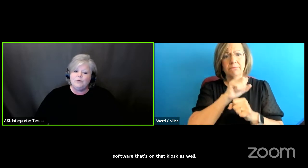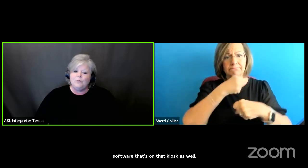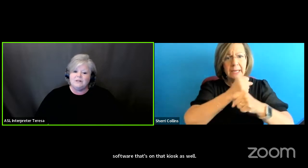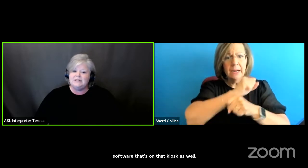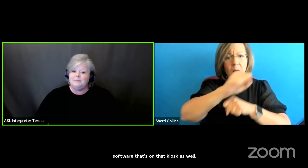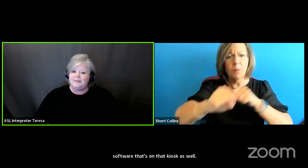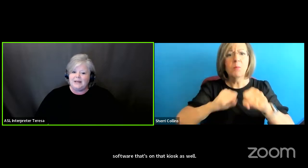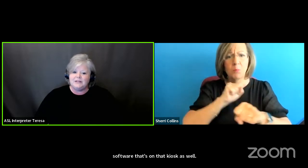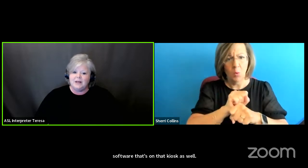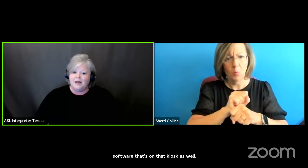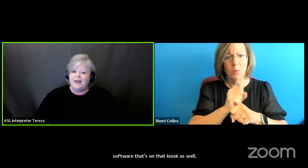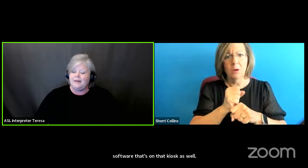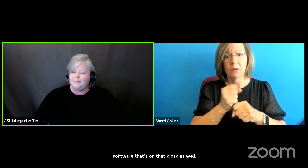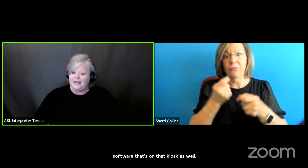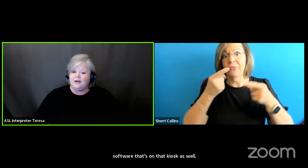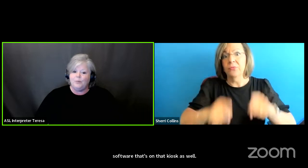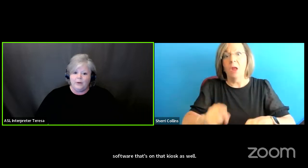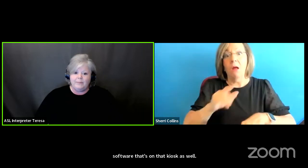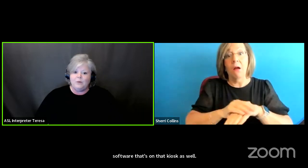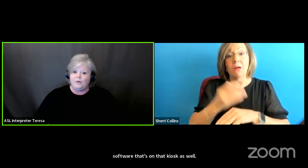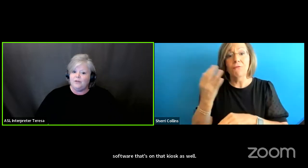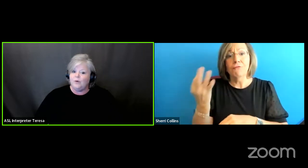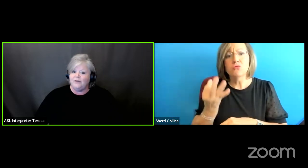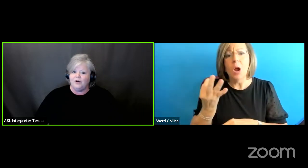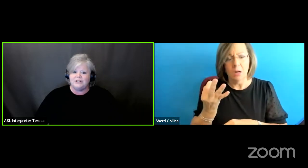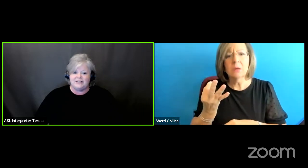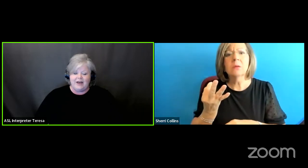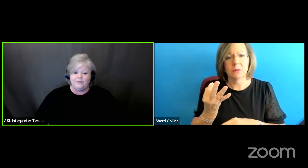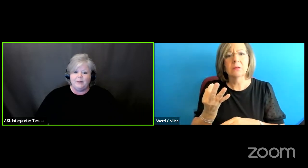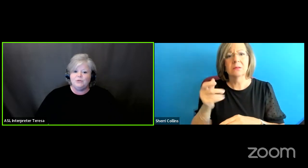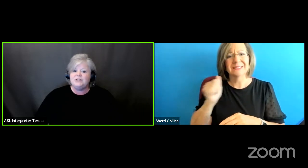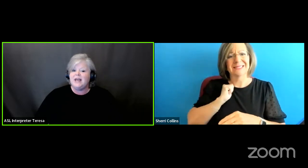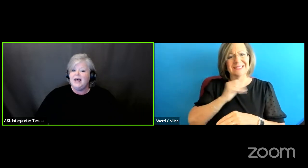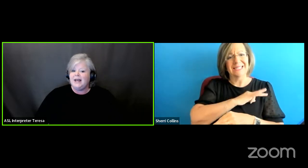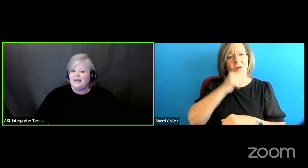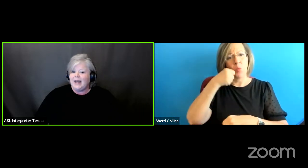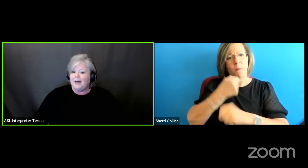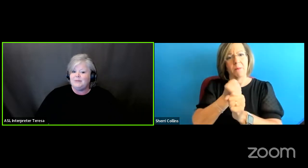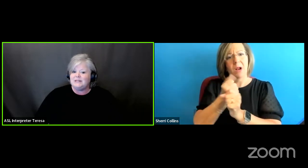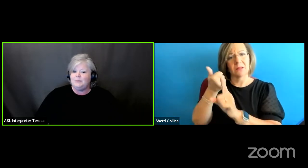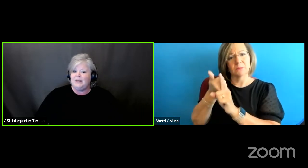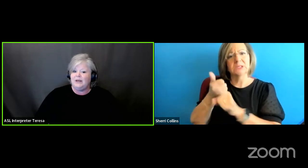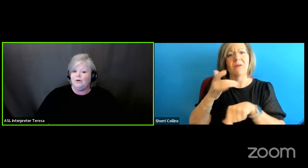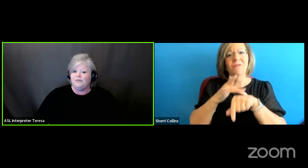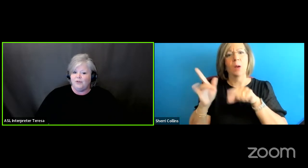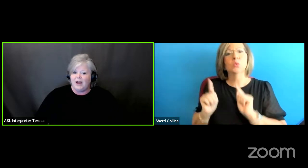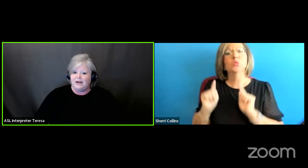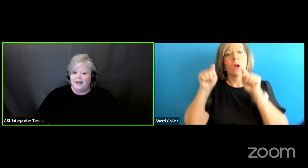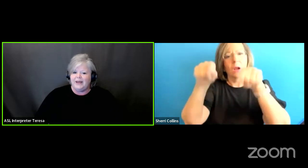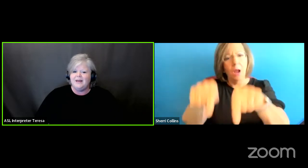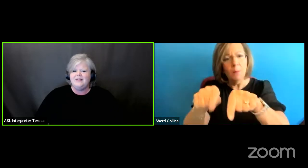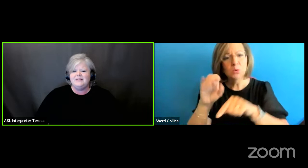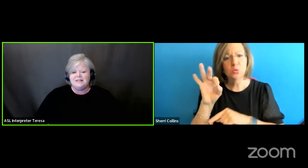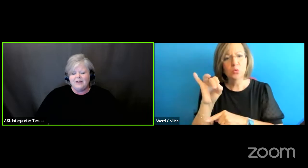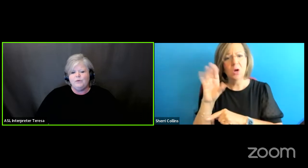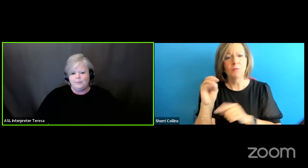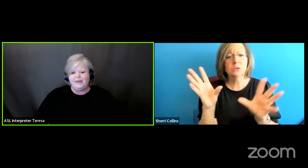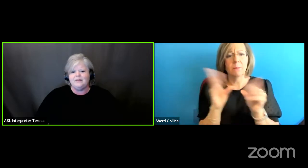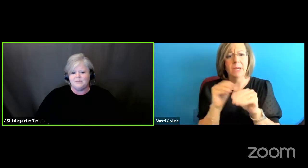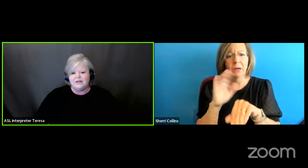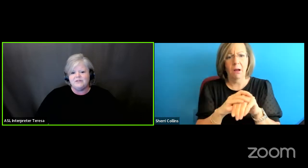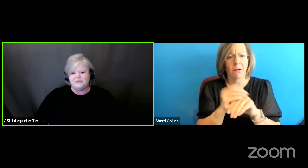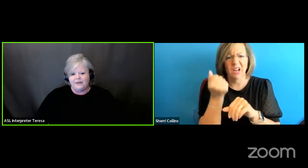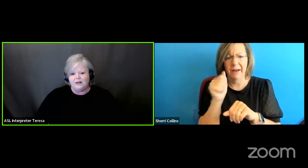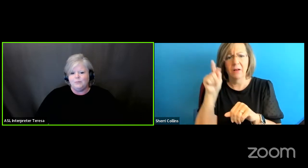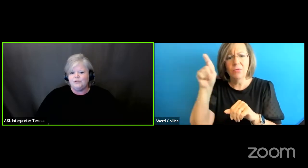If someone wants to meet and make an appointment with one of our staff members, and it happens to be on Friday, the staff will